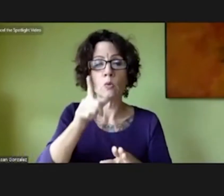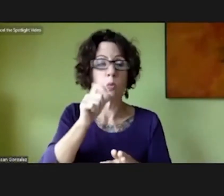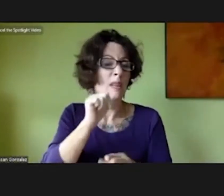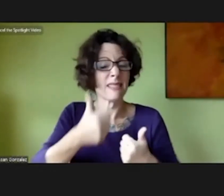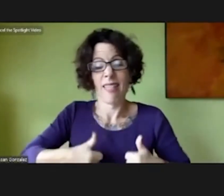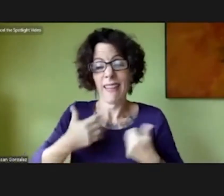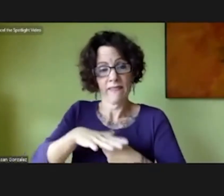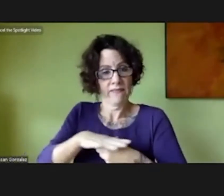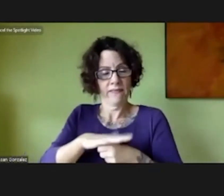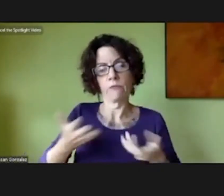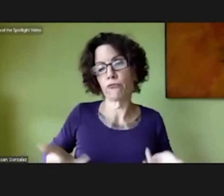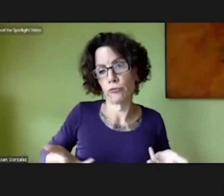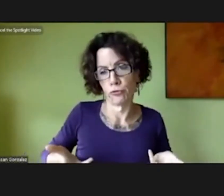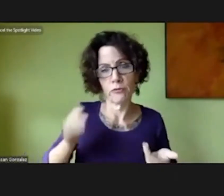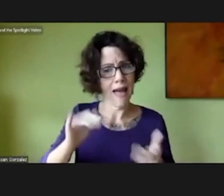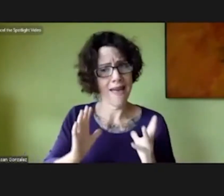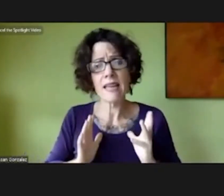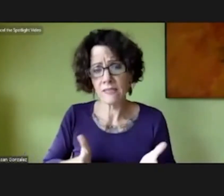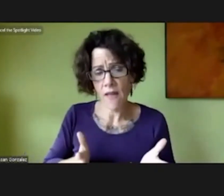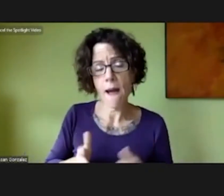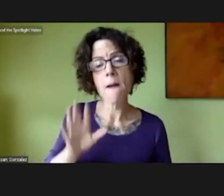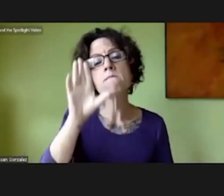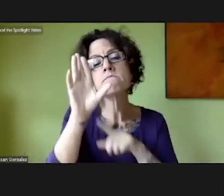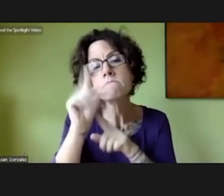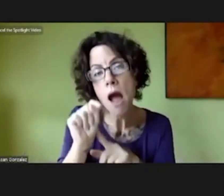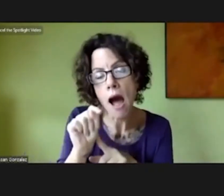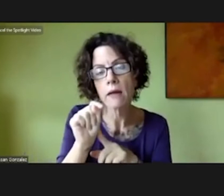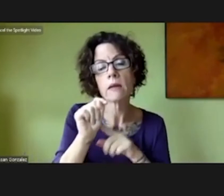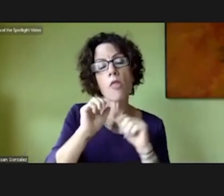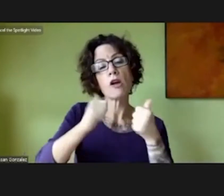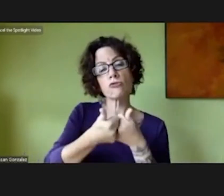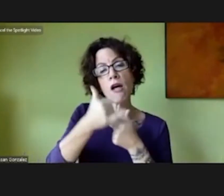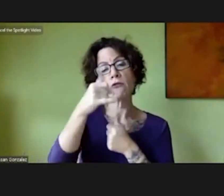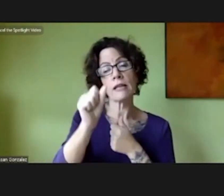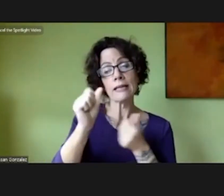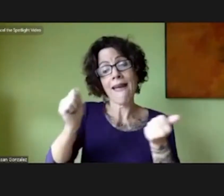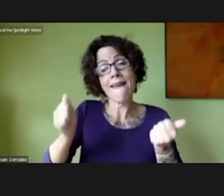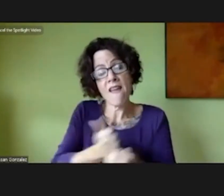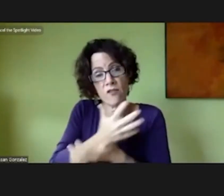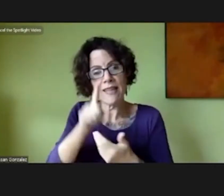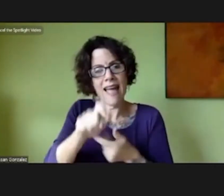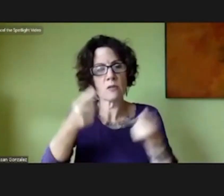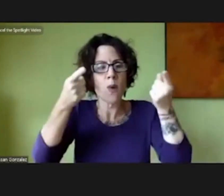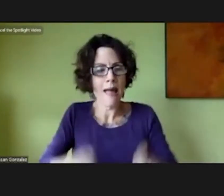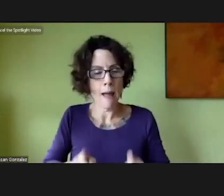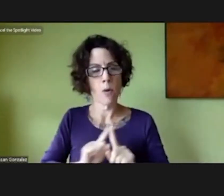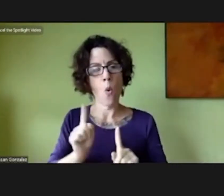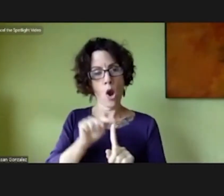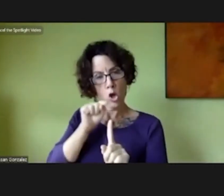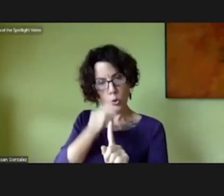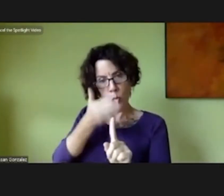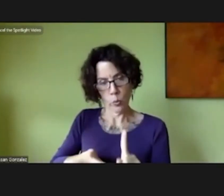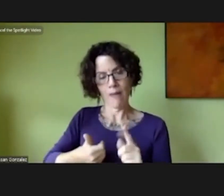There is no geography requirement, none. You can select an individual who does not live in your local